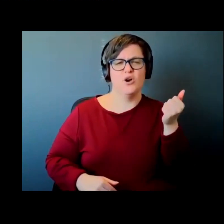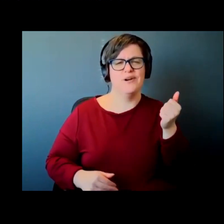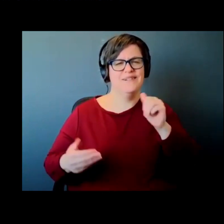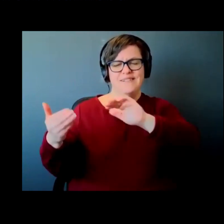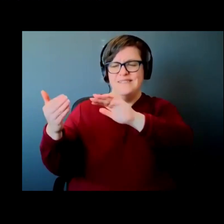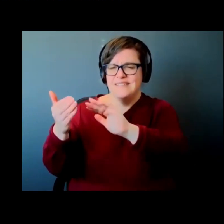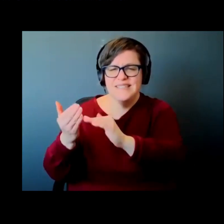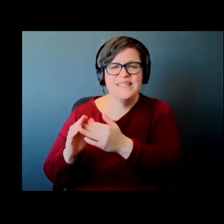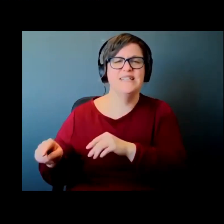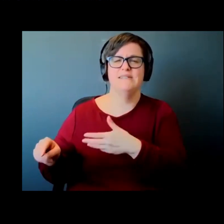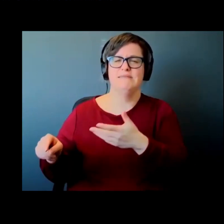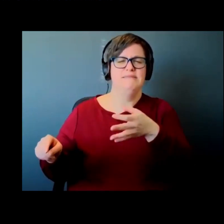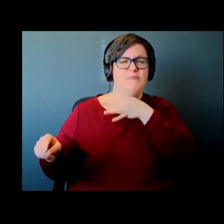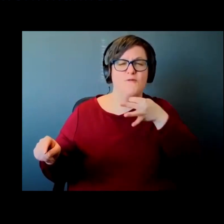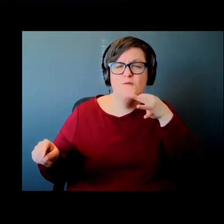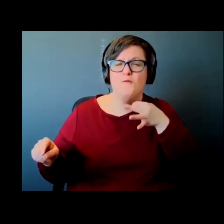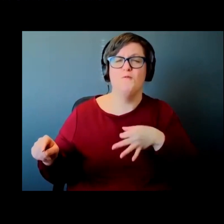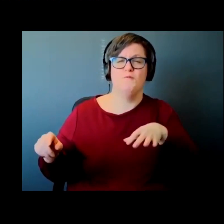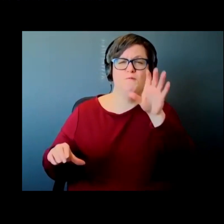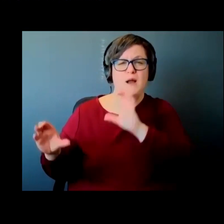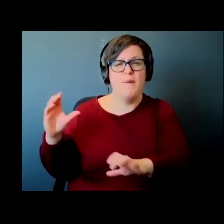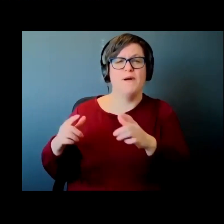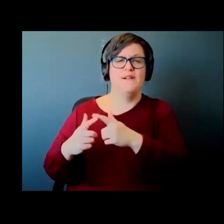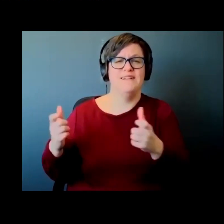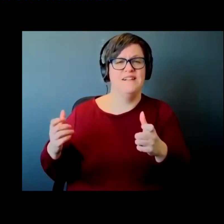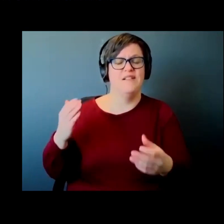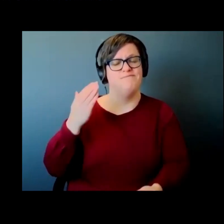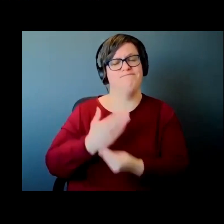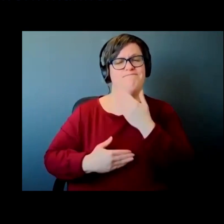other chemicals. The only problem is like the campfires. That's a